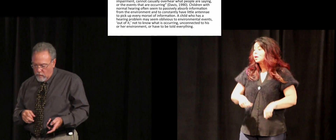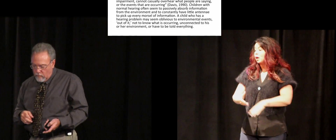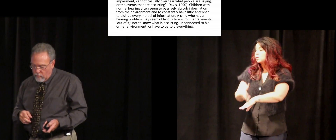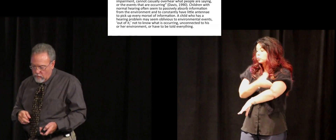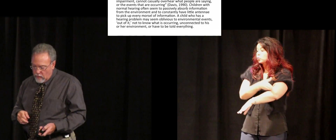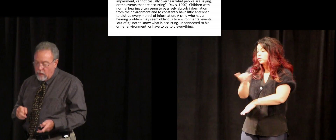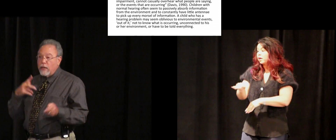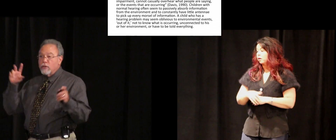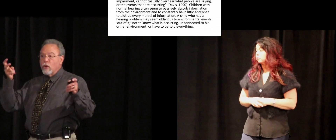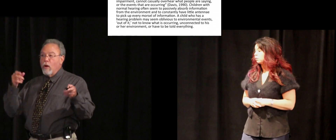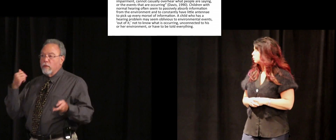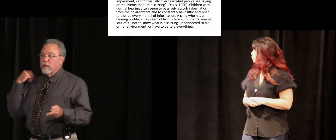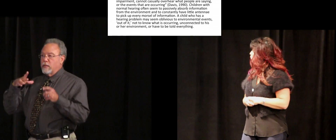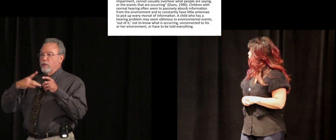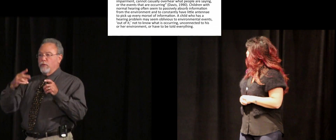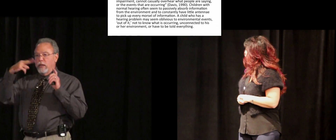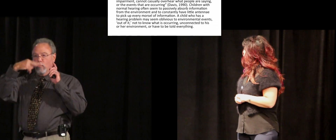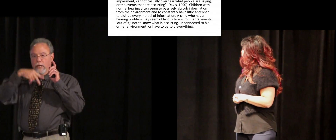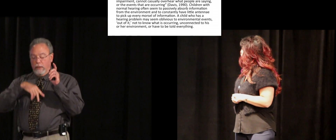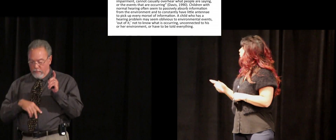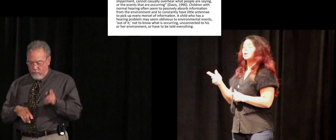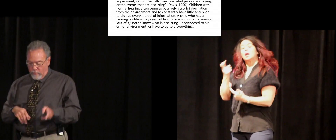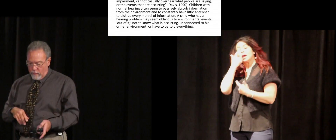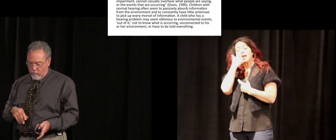visual contact. There's physical touching.